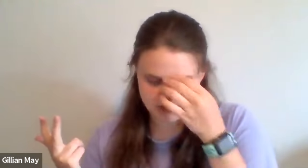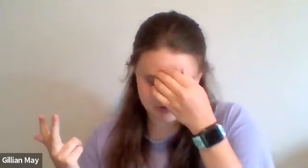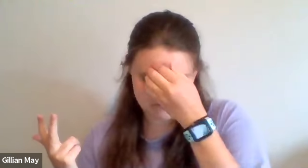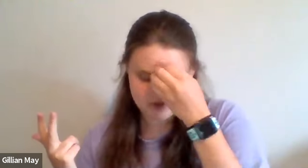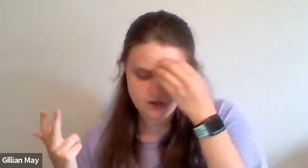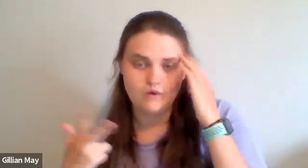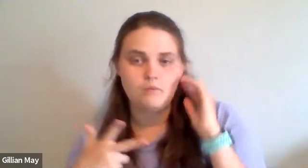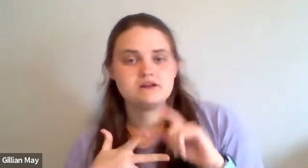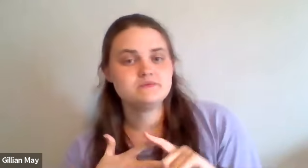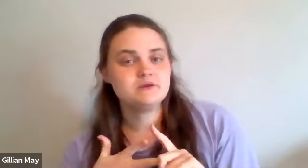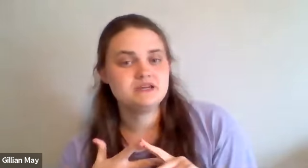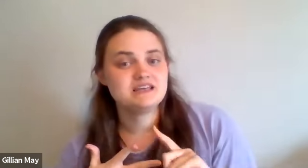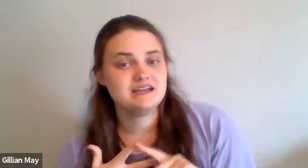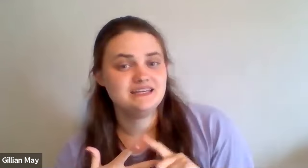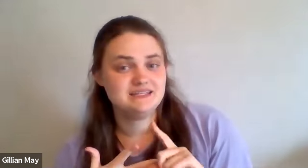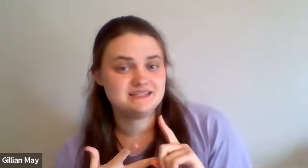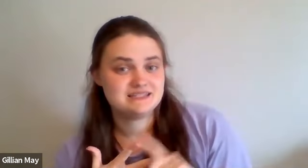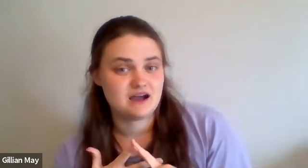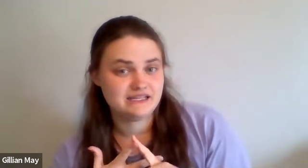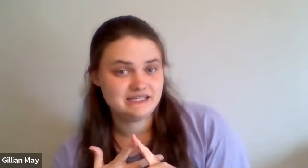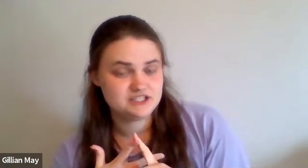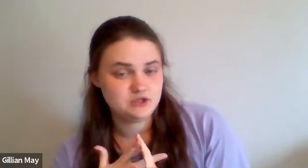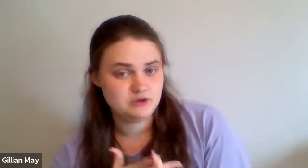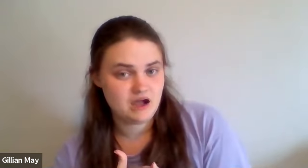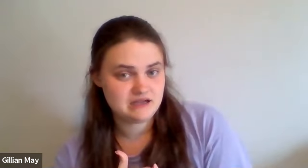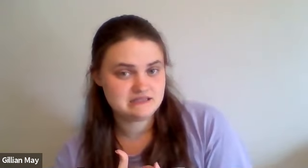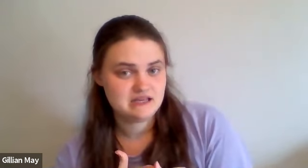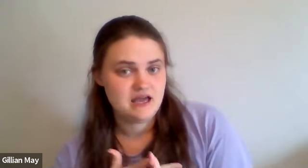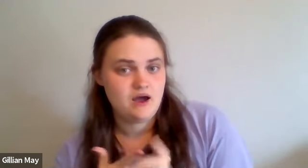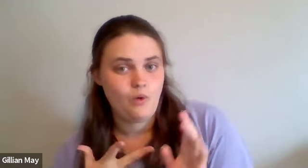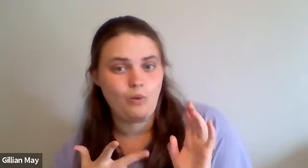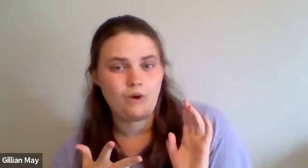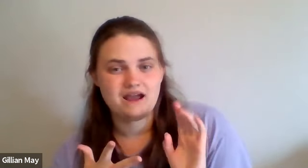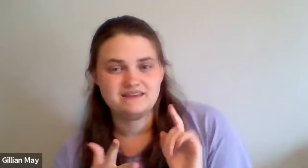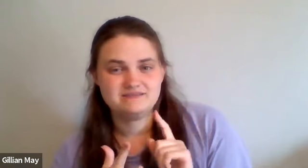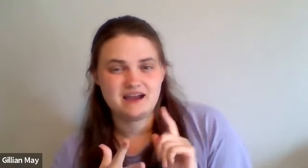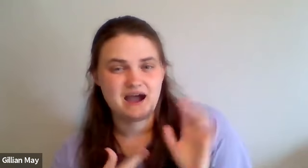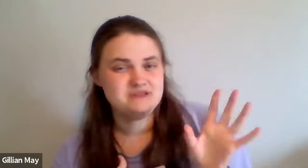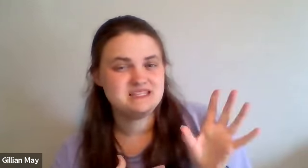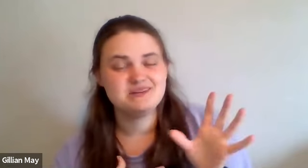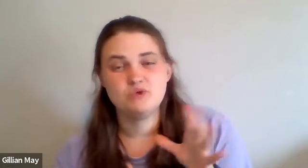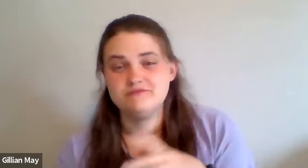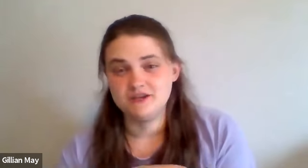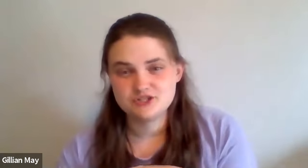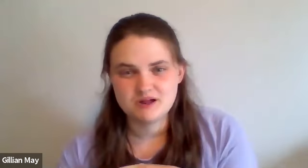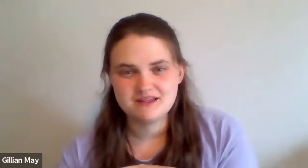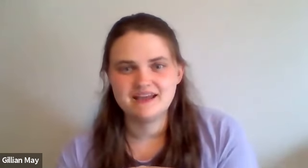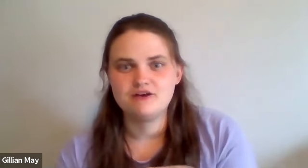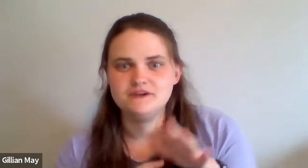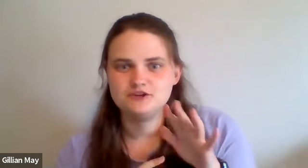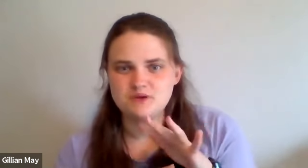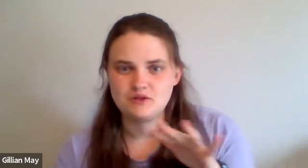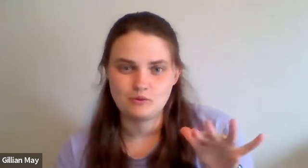where one of them could be is I can sign it to you guys, or I was thinking more fingerspelling, like I'll fingerspell a